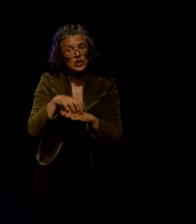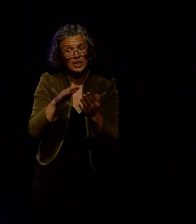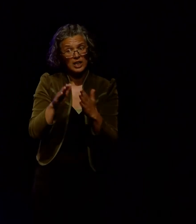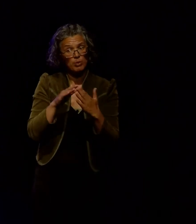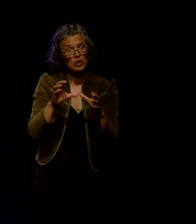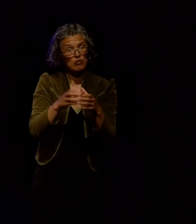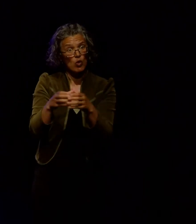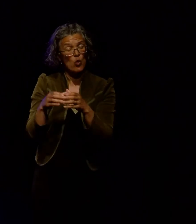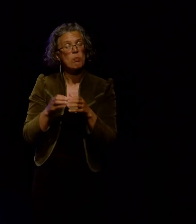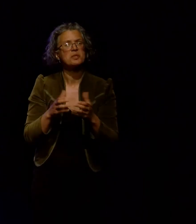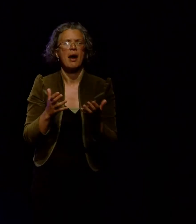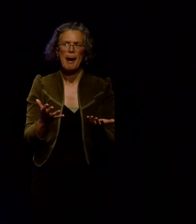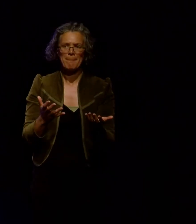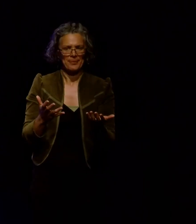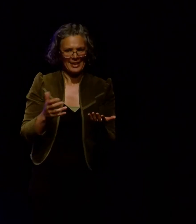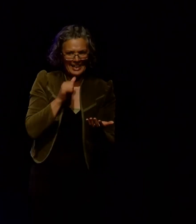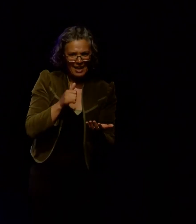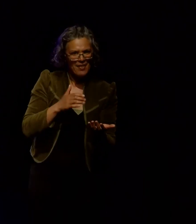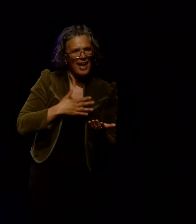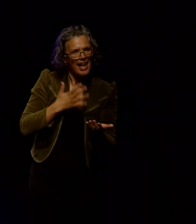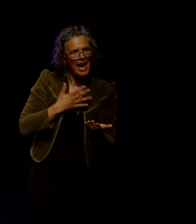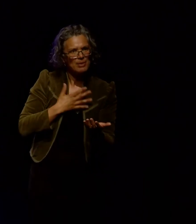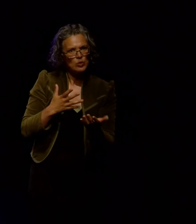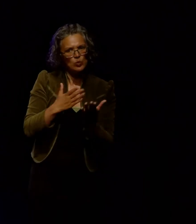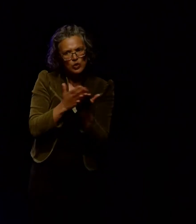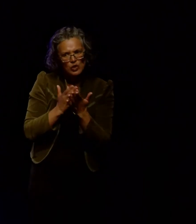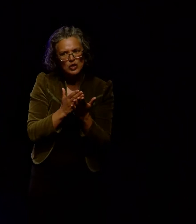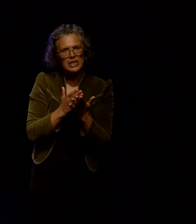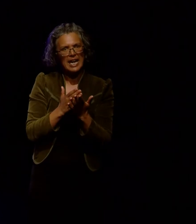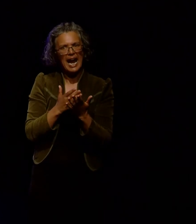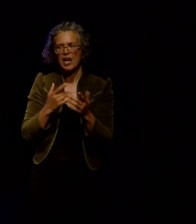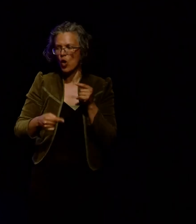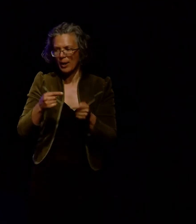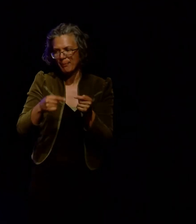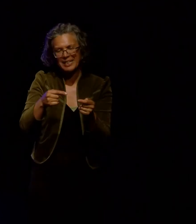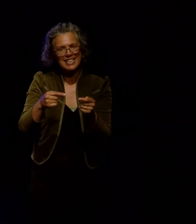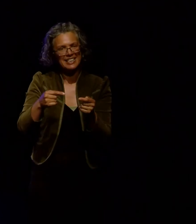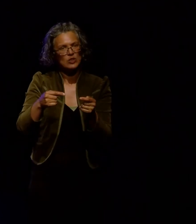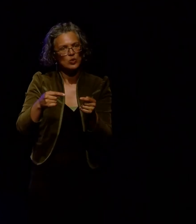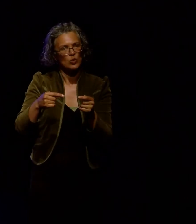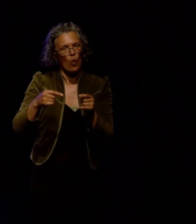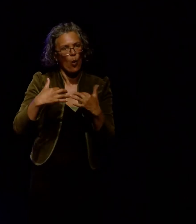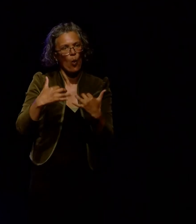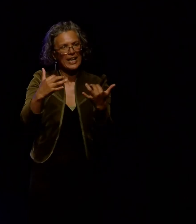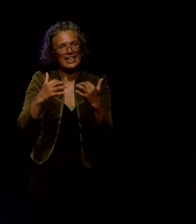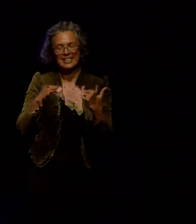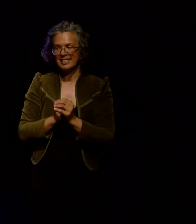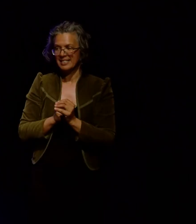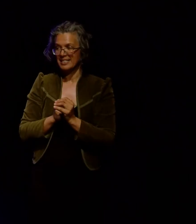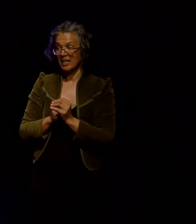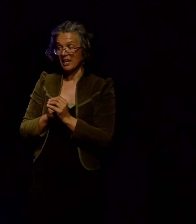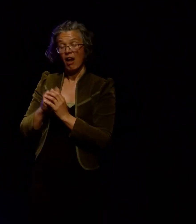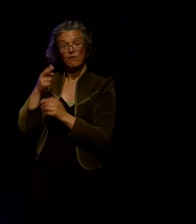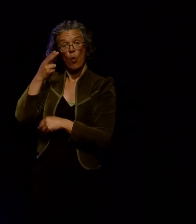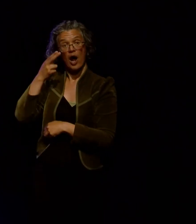require organisations that are willing and aren't competing for an audience. Recently, MOTAT shared a film with Nelson Provincial Museum